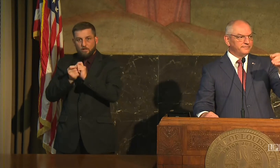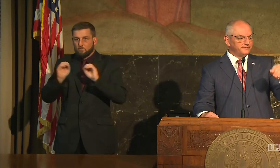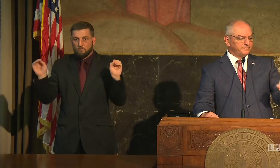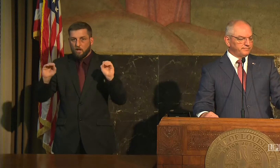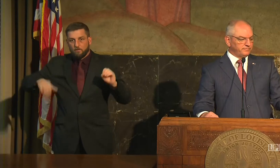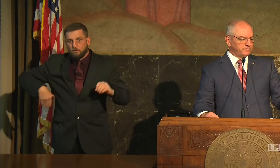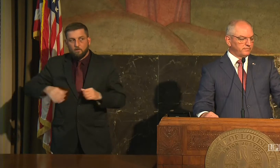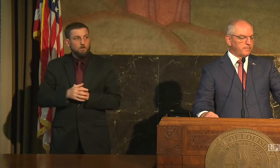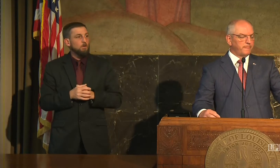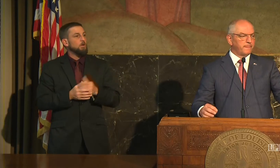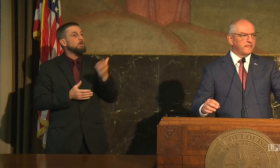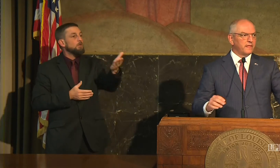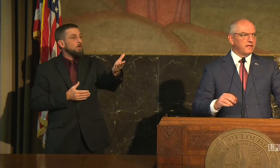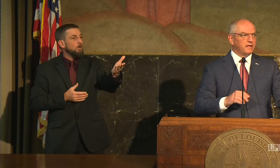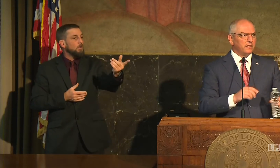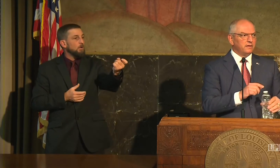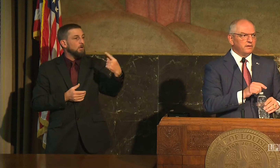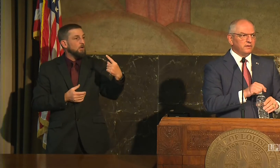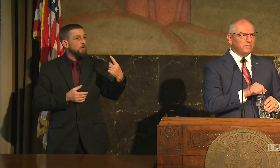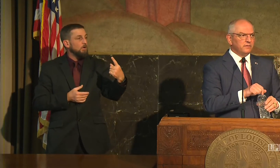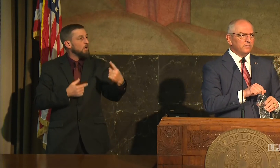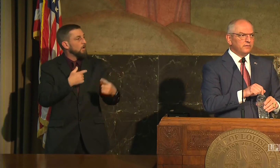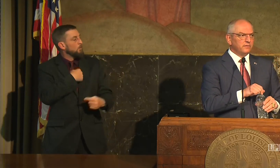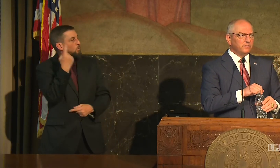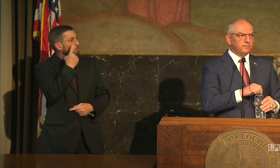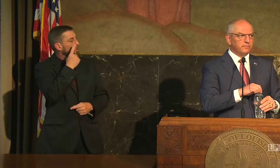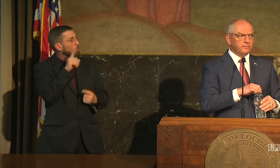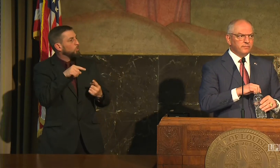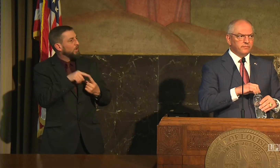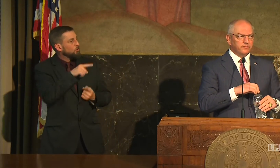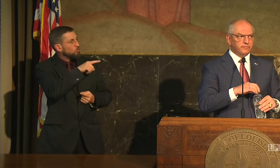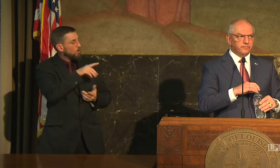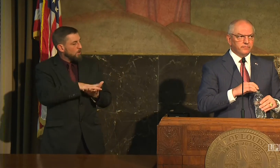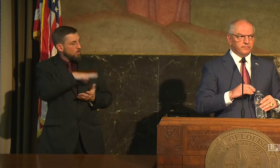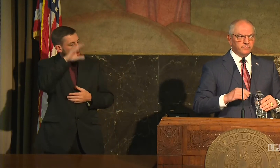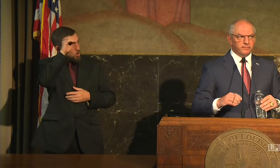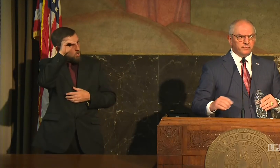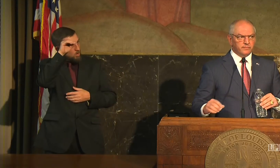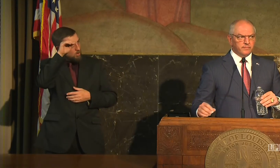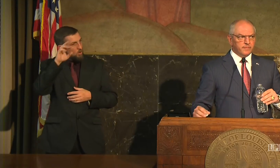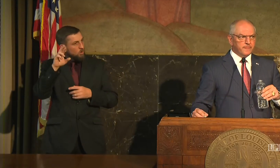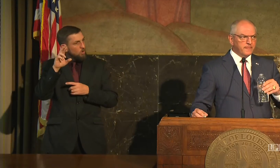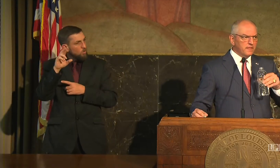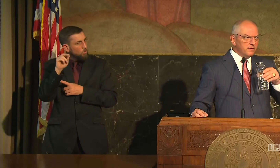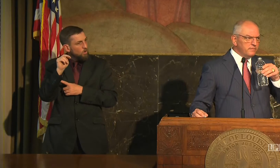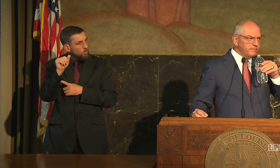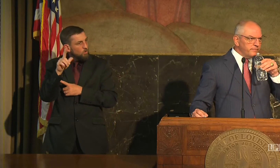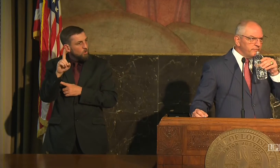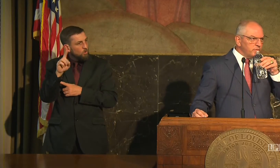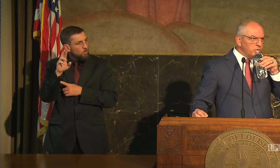Yes, sir. I was wondering, when you first learned the claim that Ronald Green